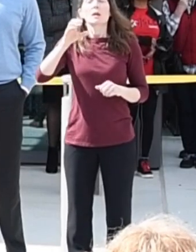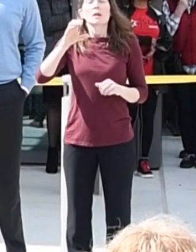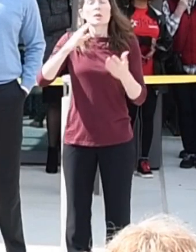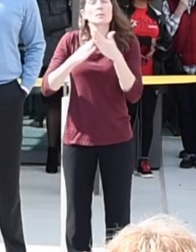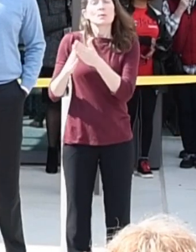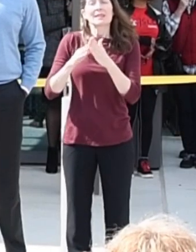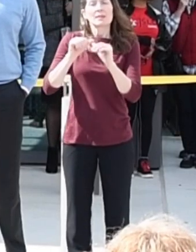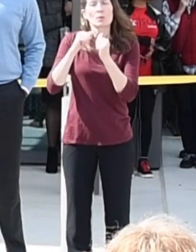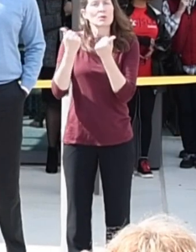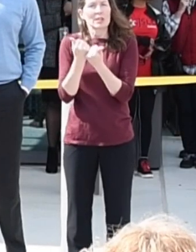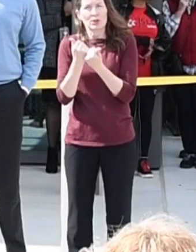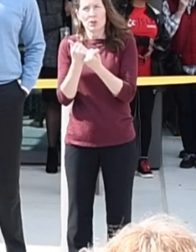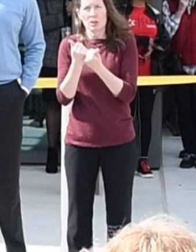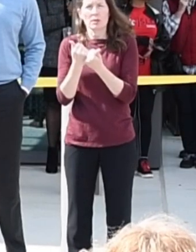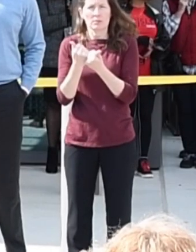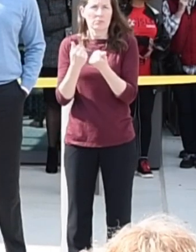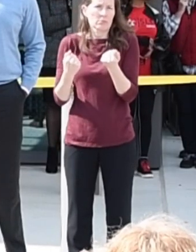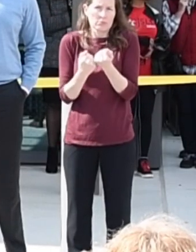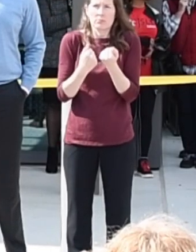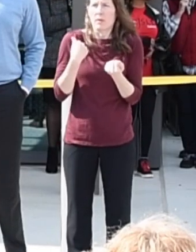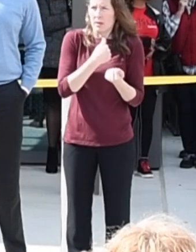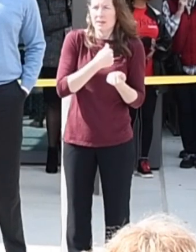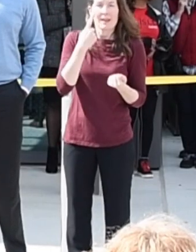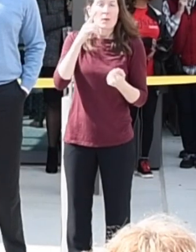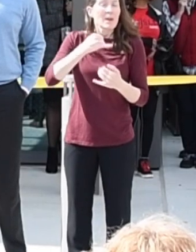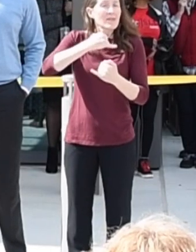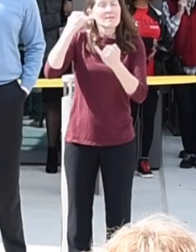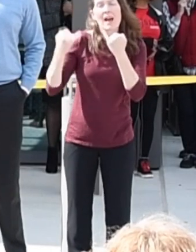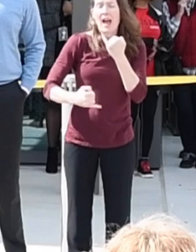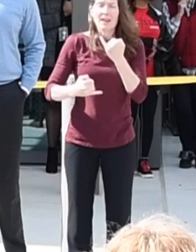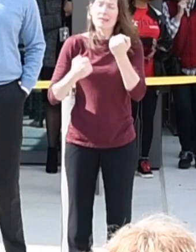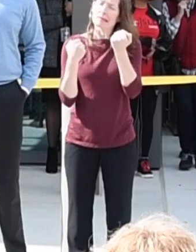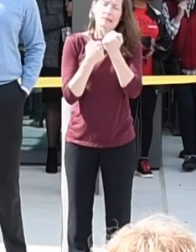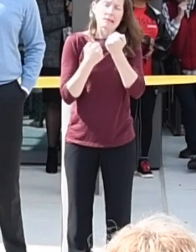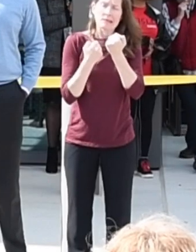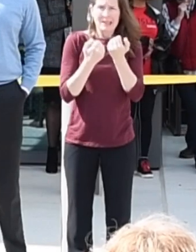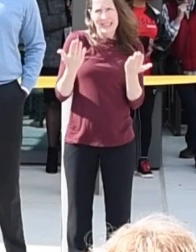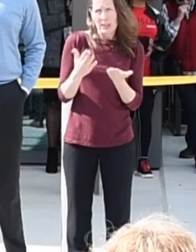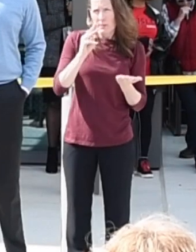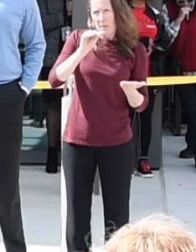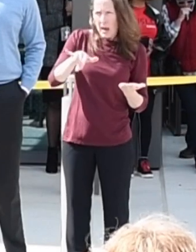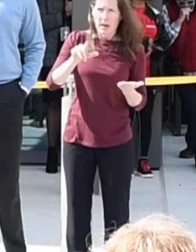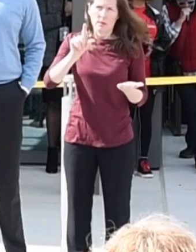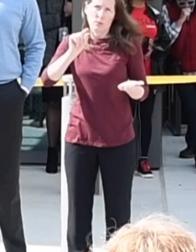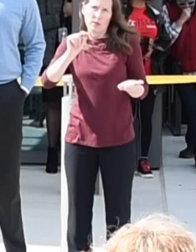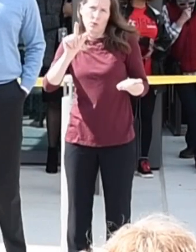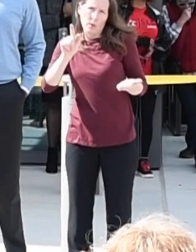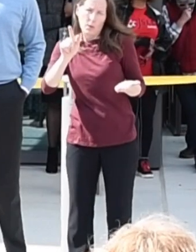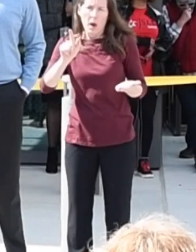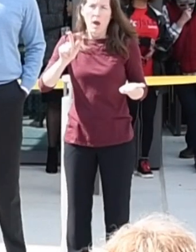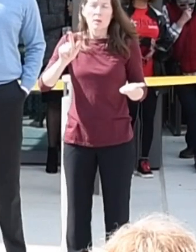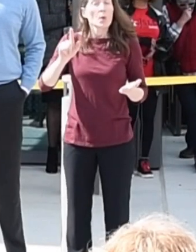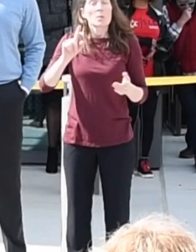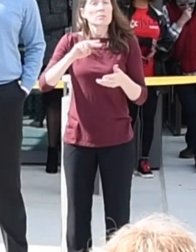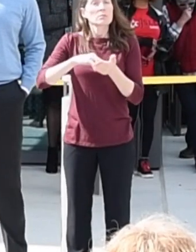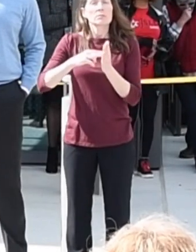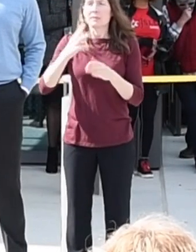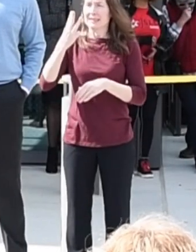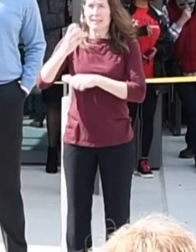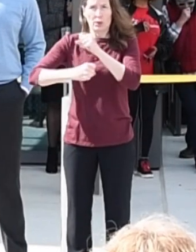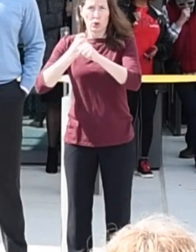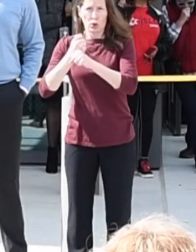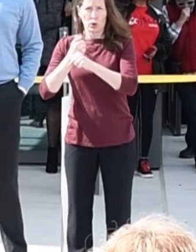PATH, for our final rally here in May 2021. So, in 6 years, we have gone from 3 dinky